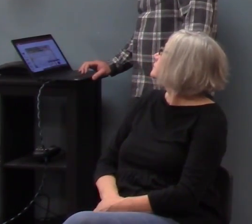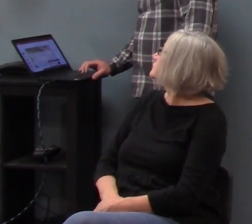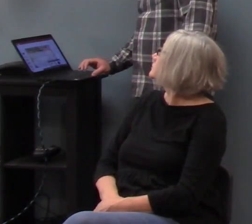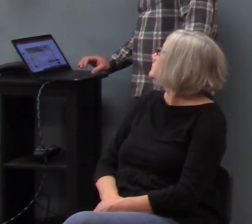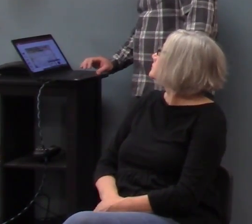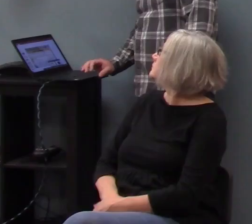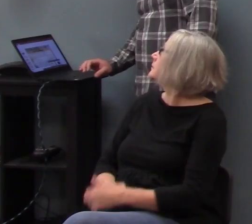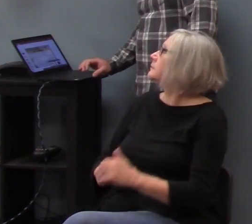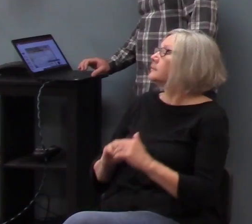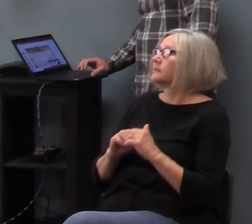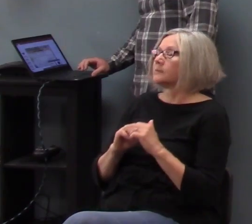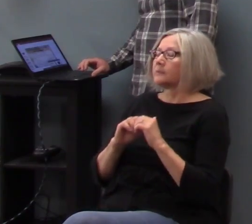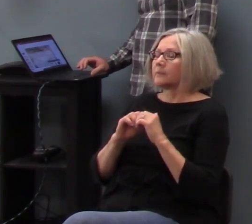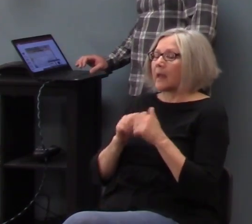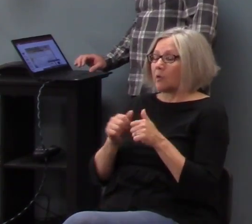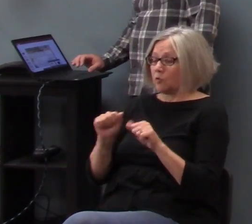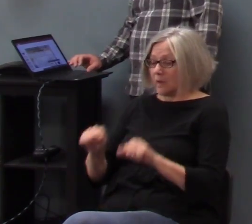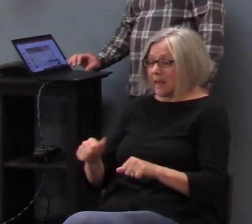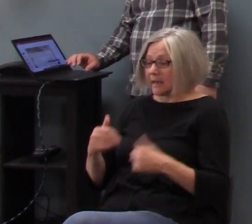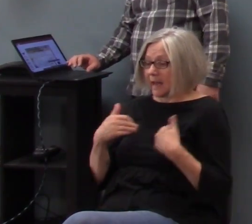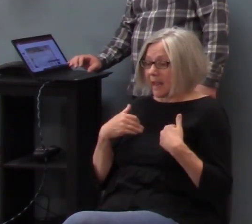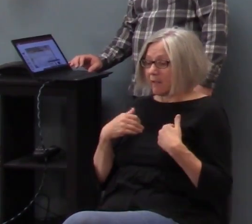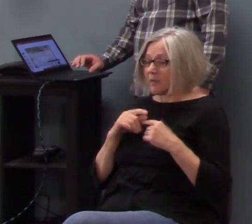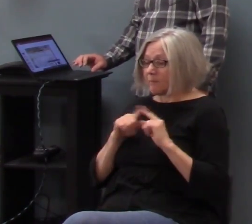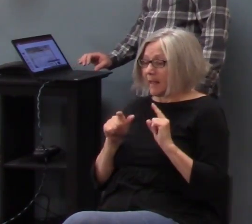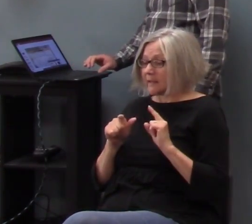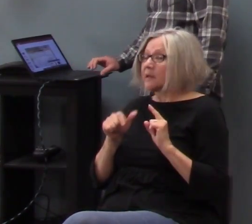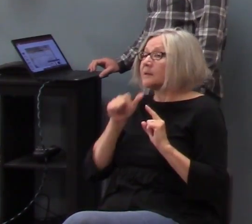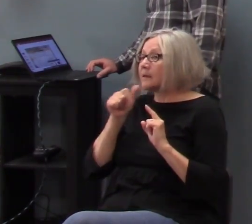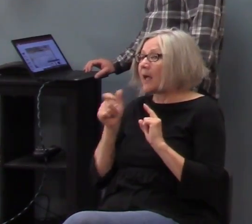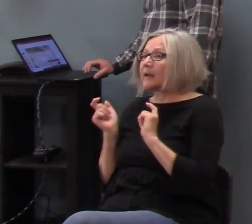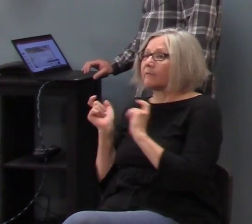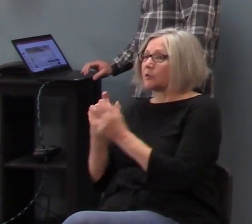this and have it not be evolution.